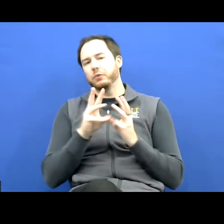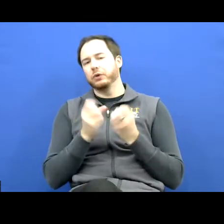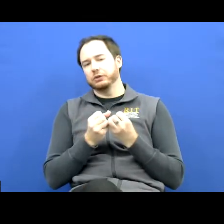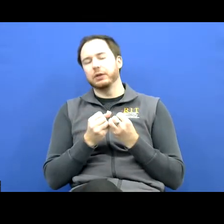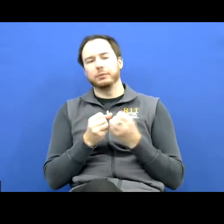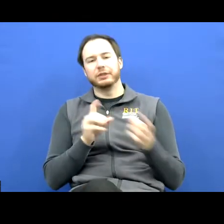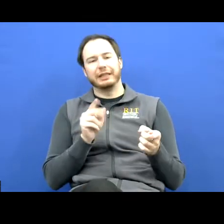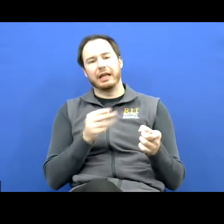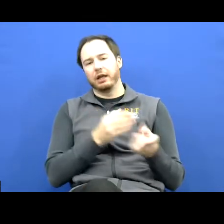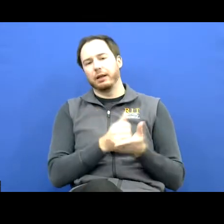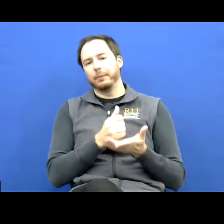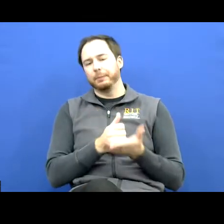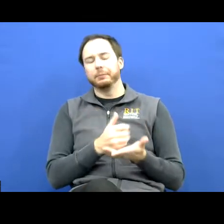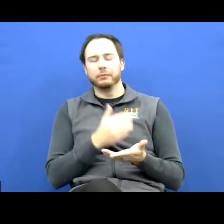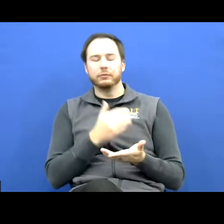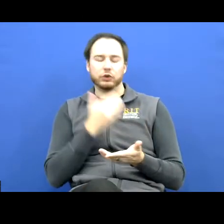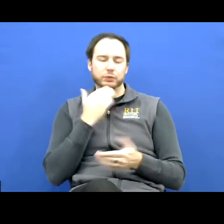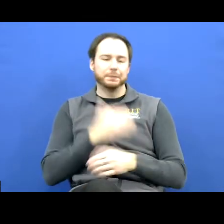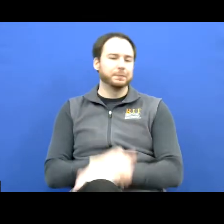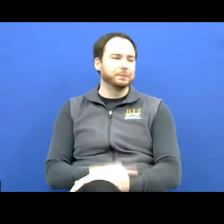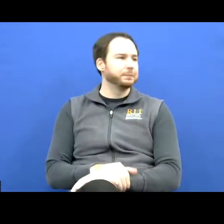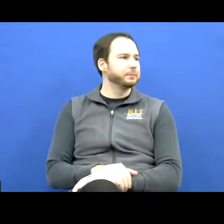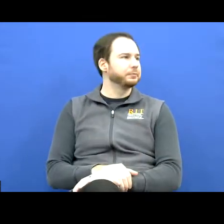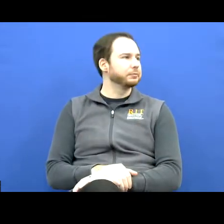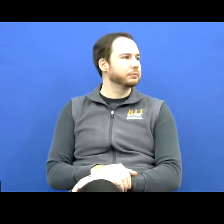on, let us know. That's good.